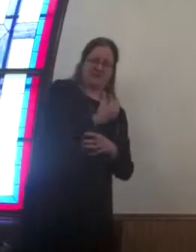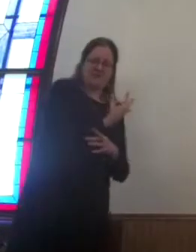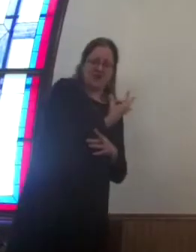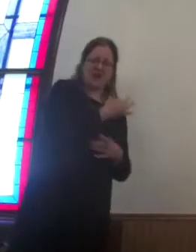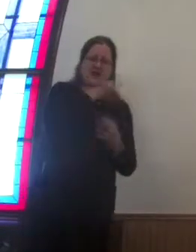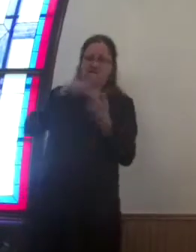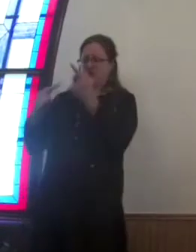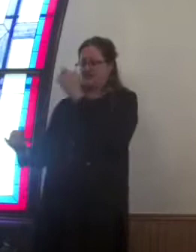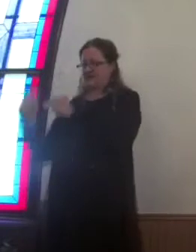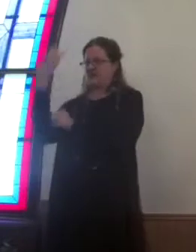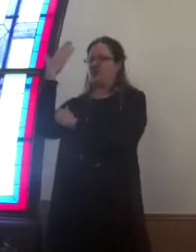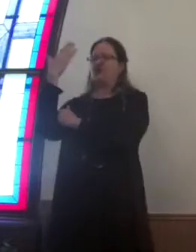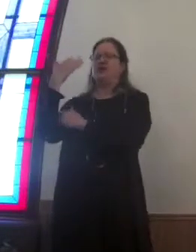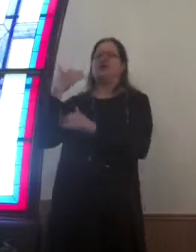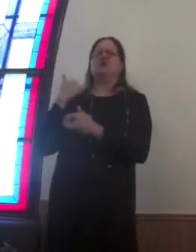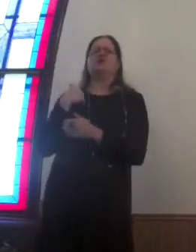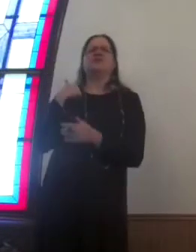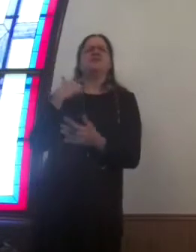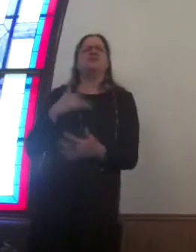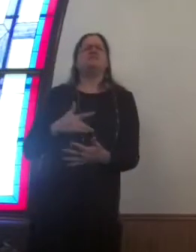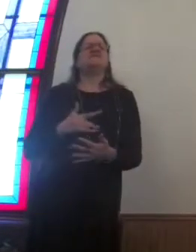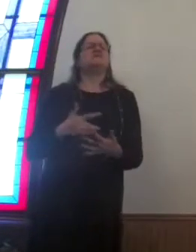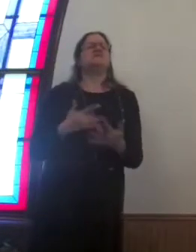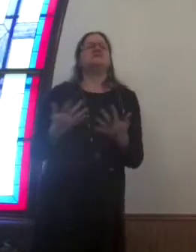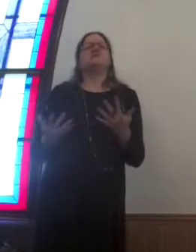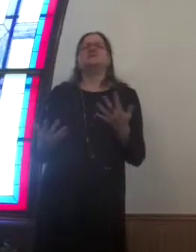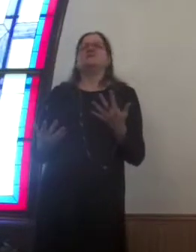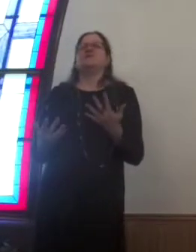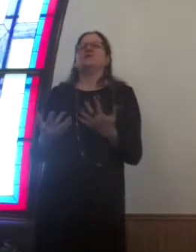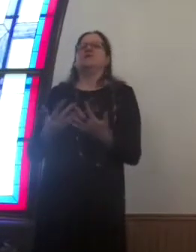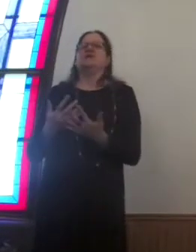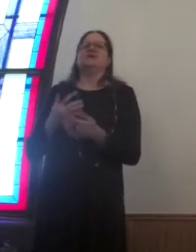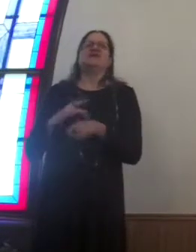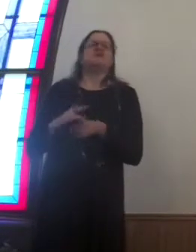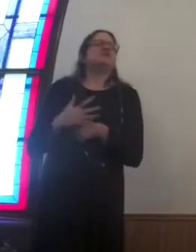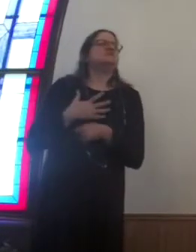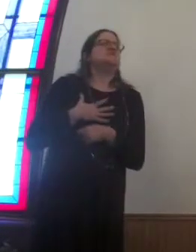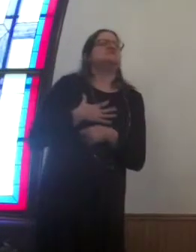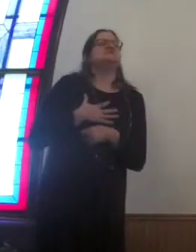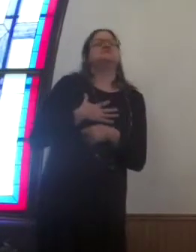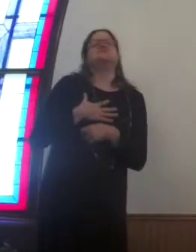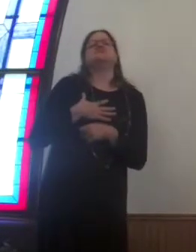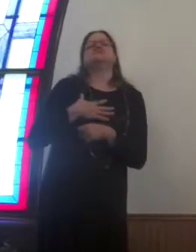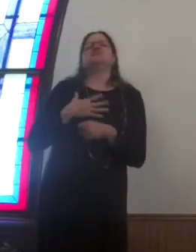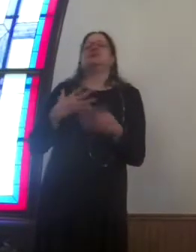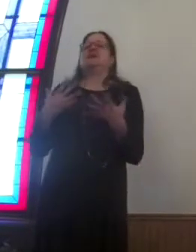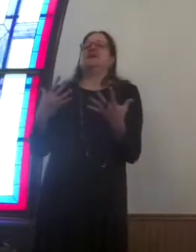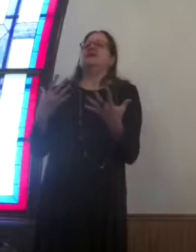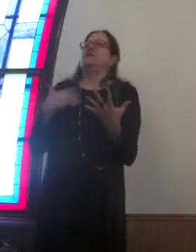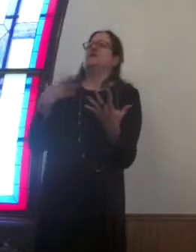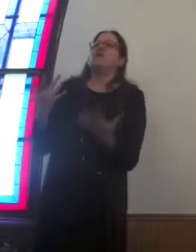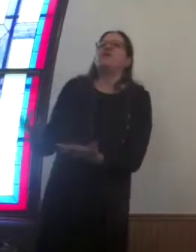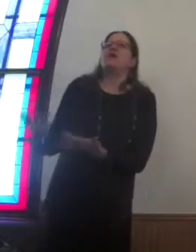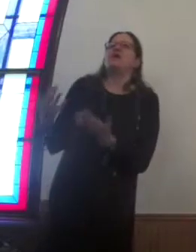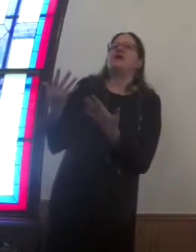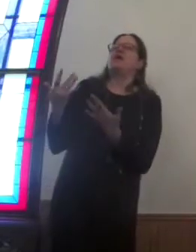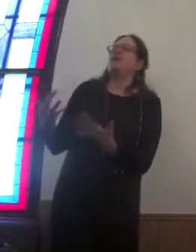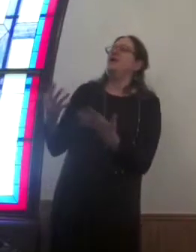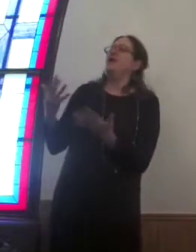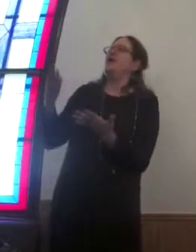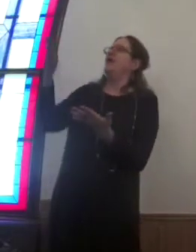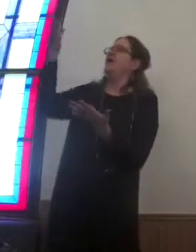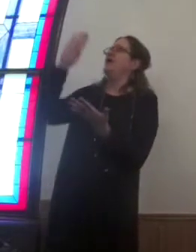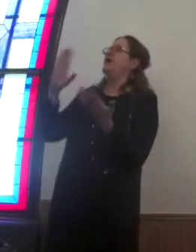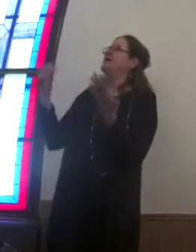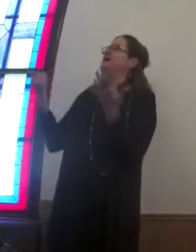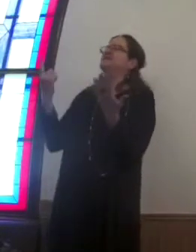we waited in emptiness of the tomb, hoping that God would reveal something anew for